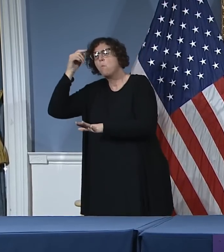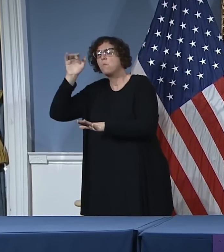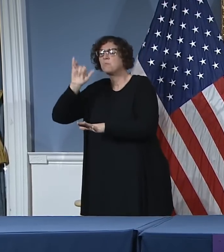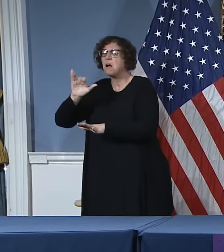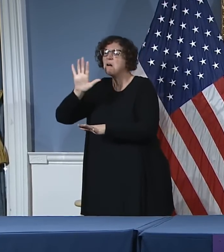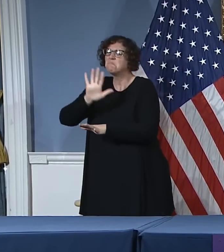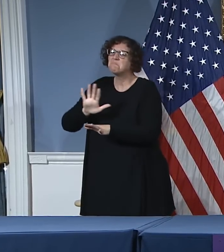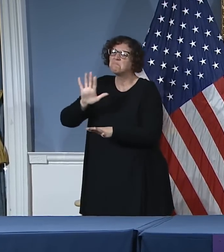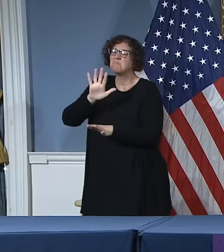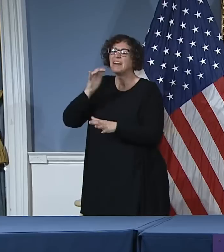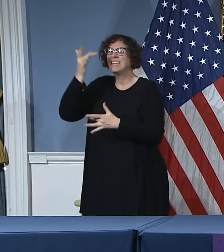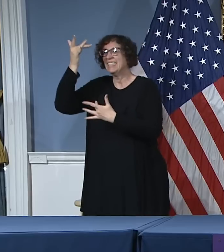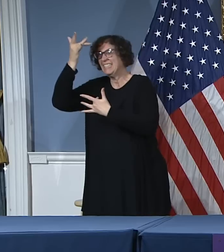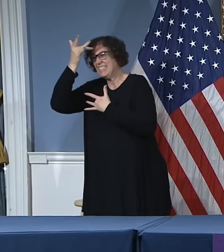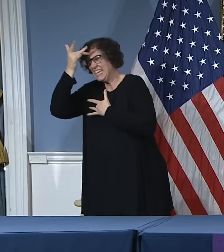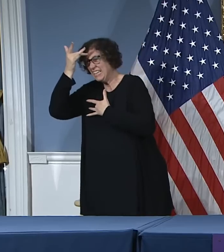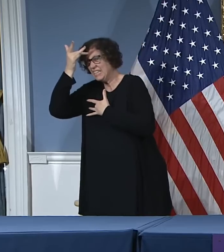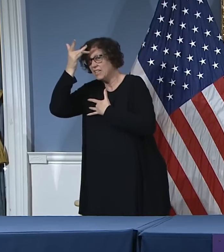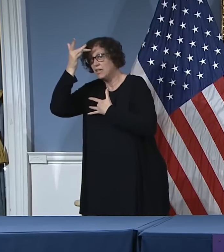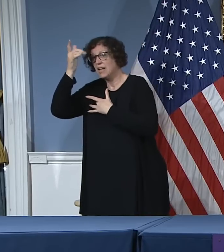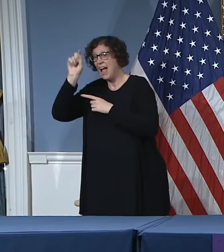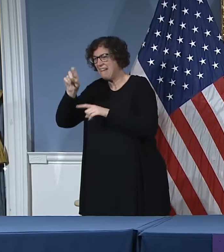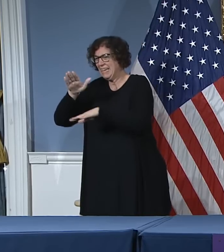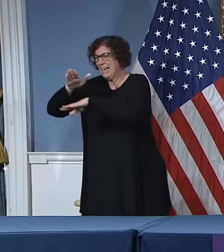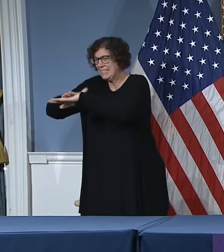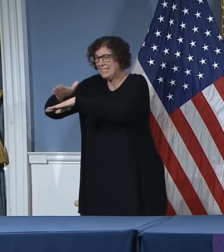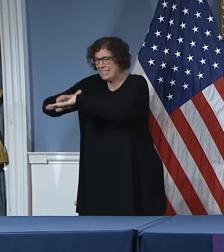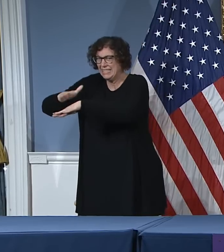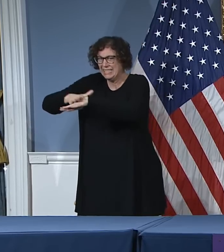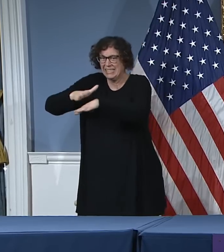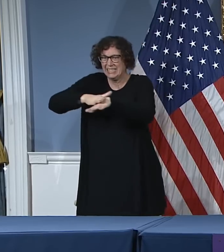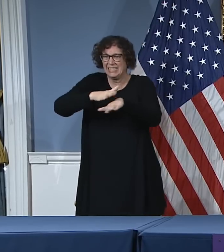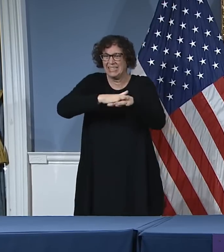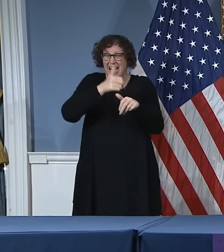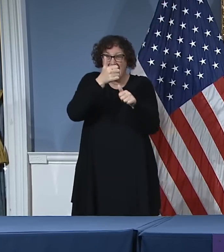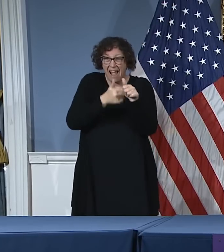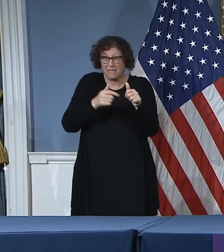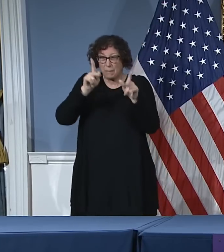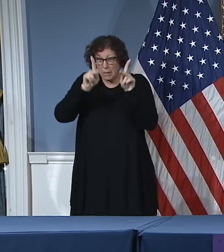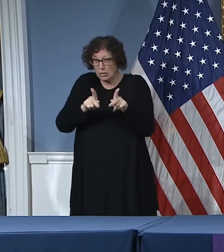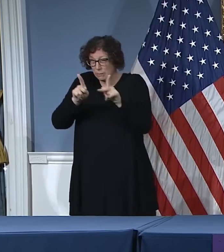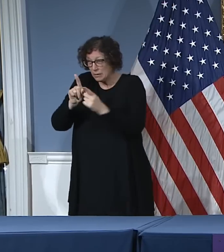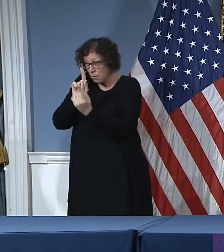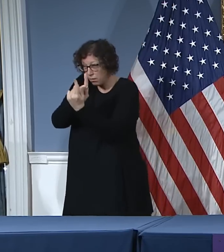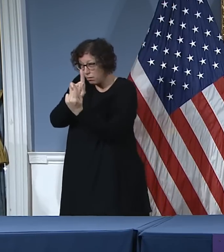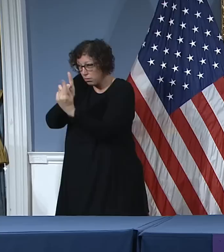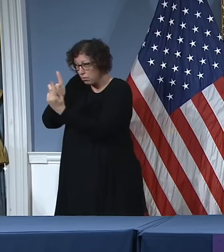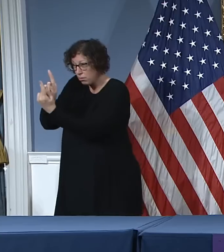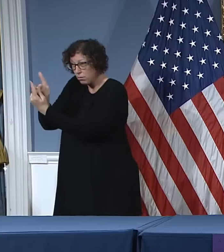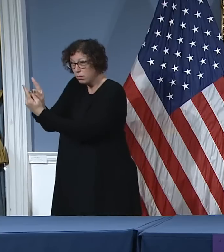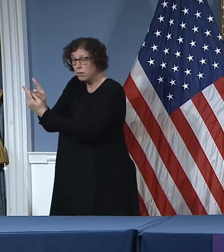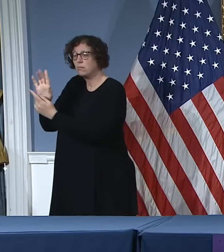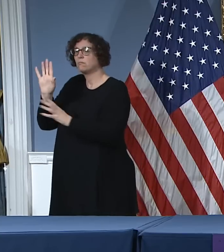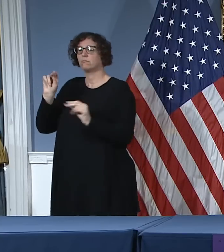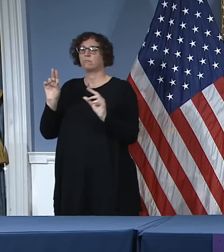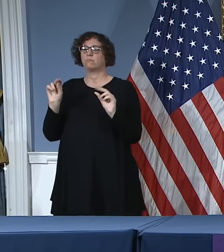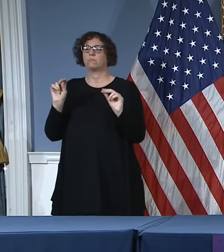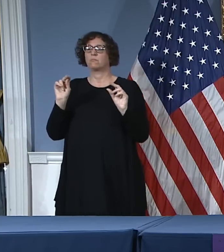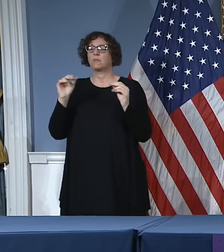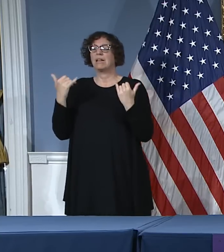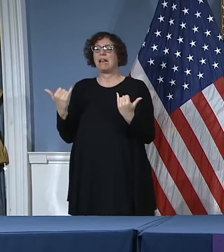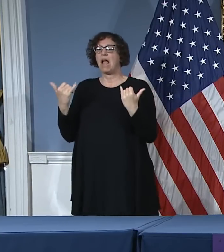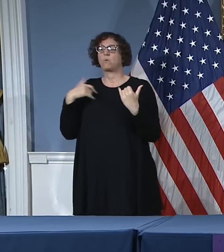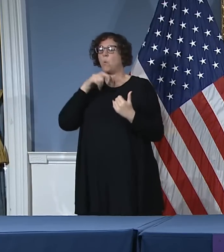is not going to be doable, nor is it necessarily going to make much sense. And I think the Commissioner is going to follow this on because of the